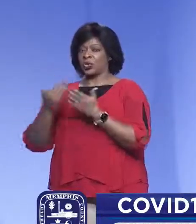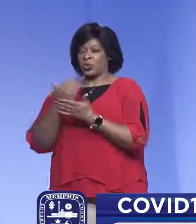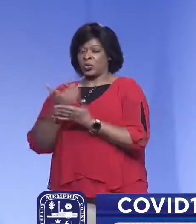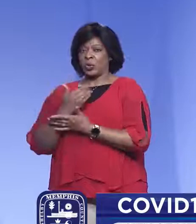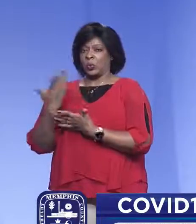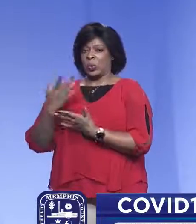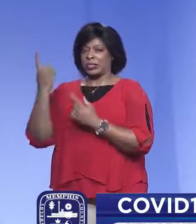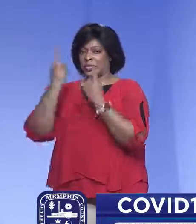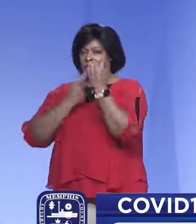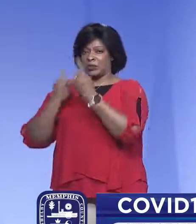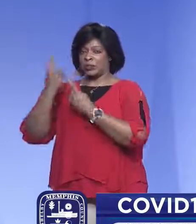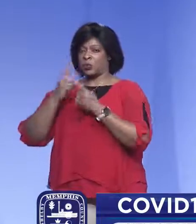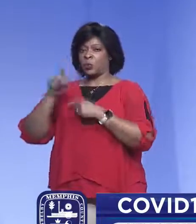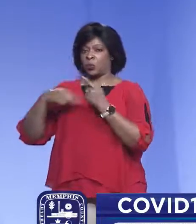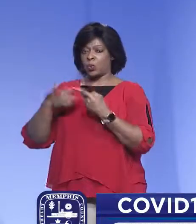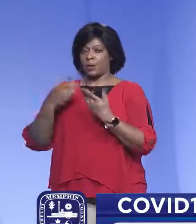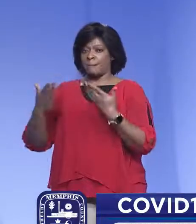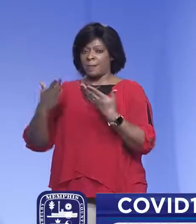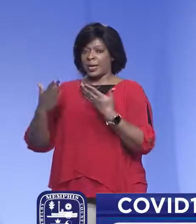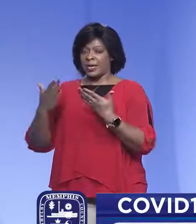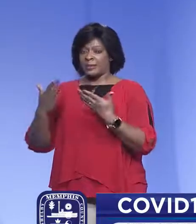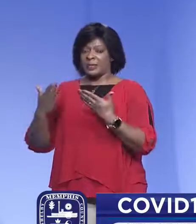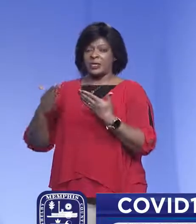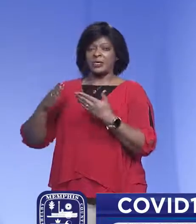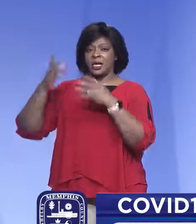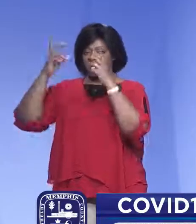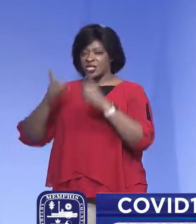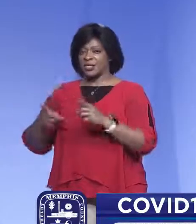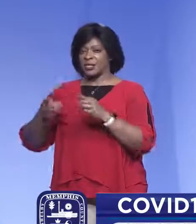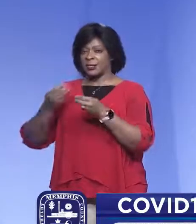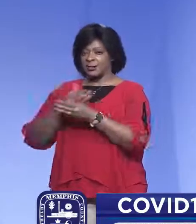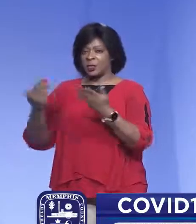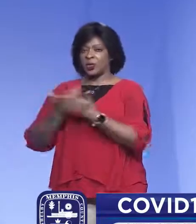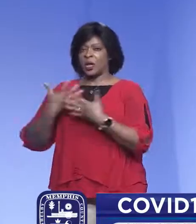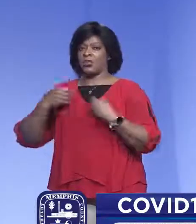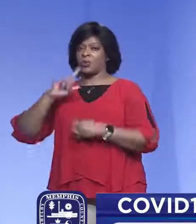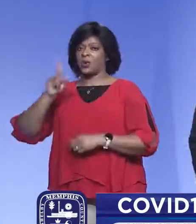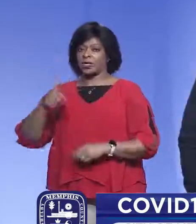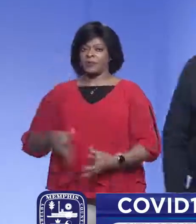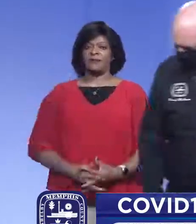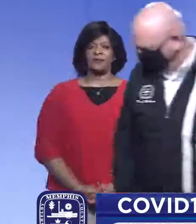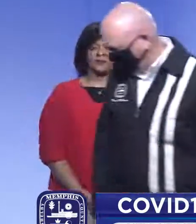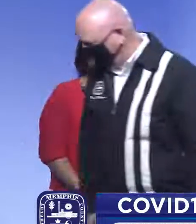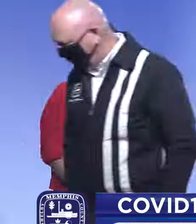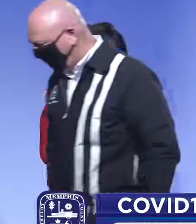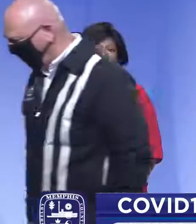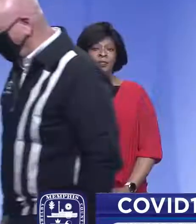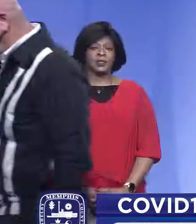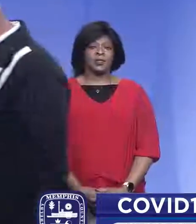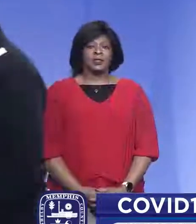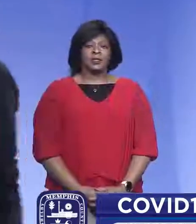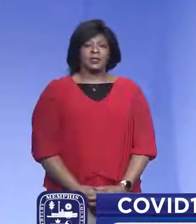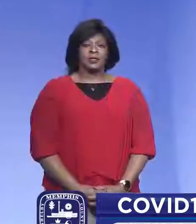under consideration, and when you might make a decision on updated health directive?